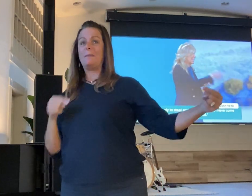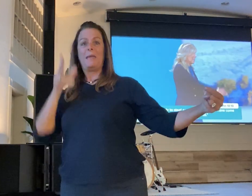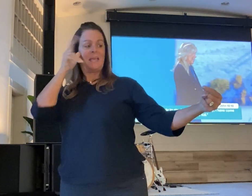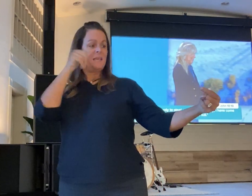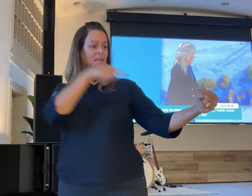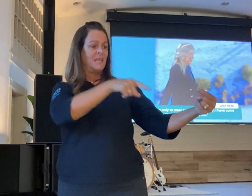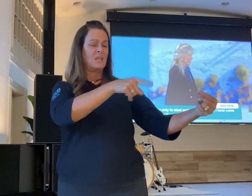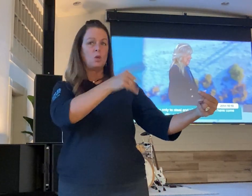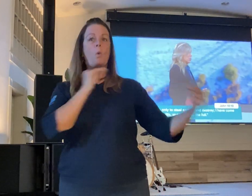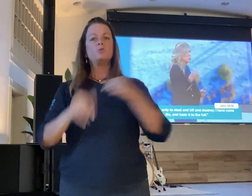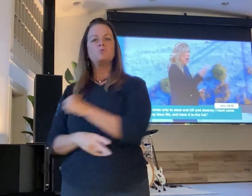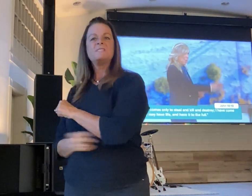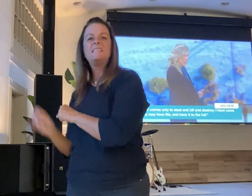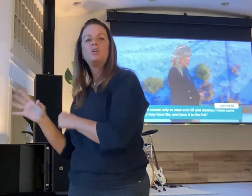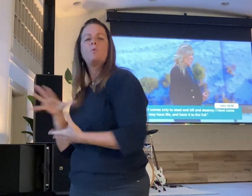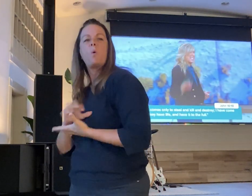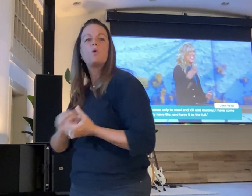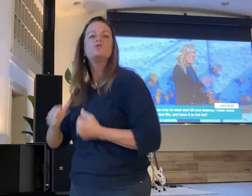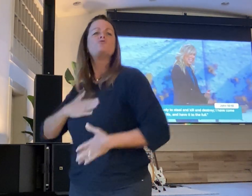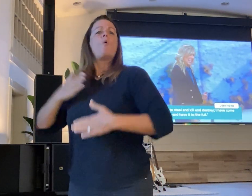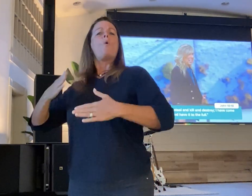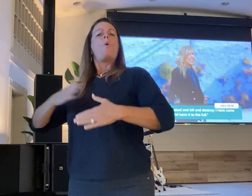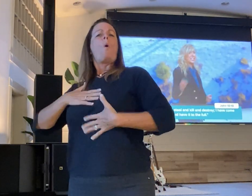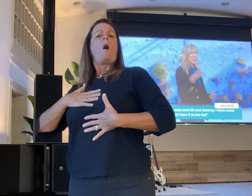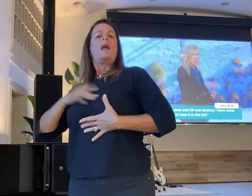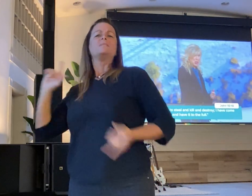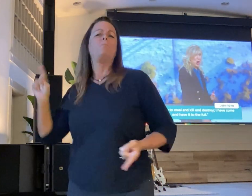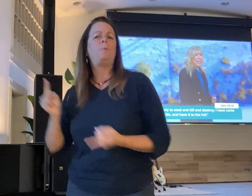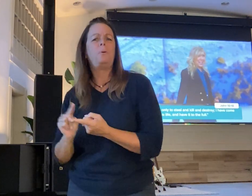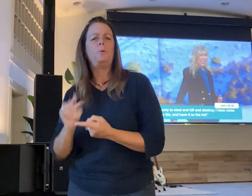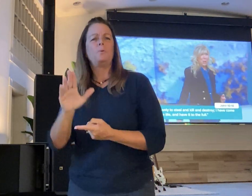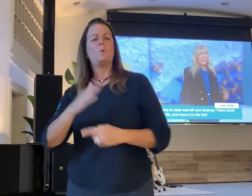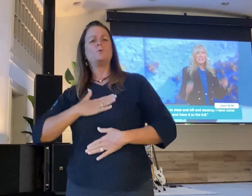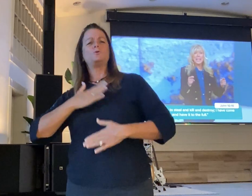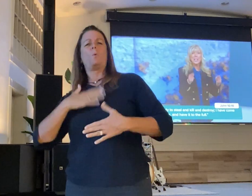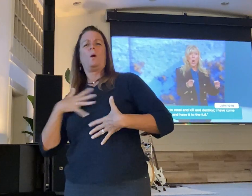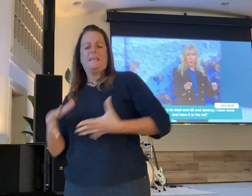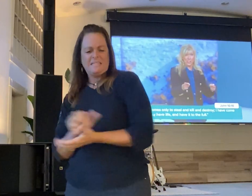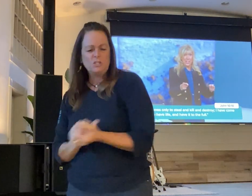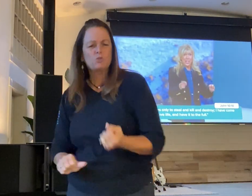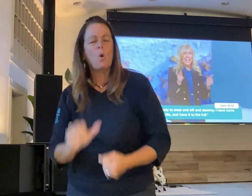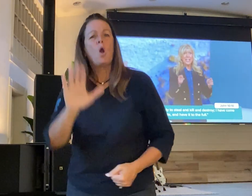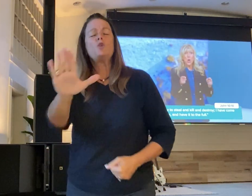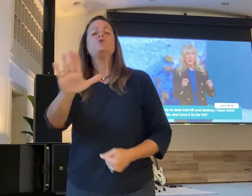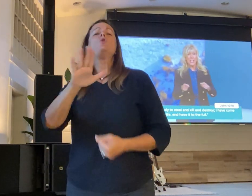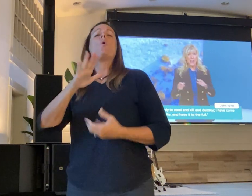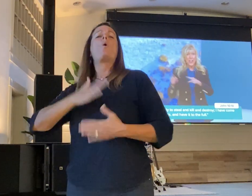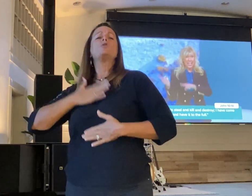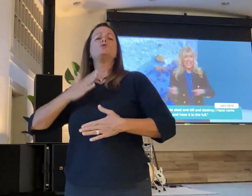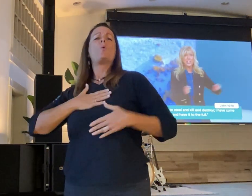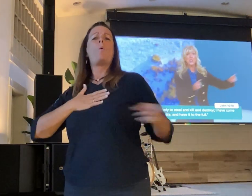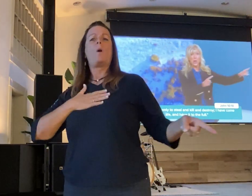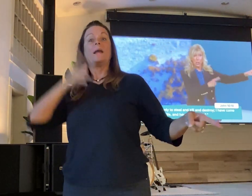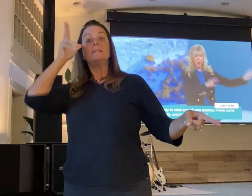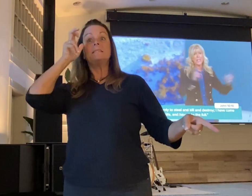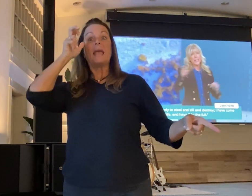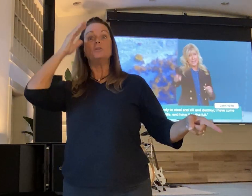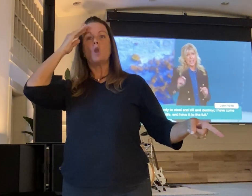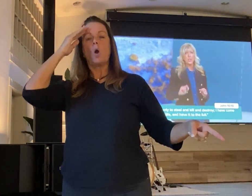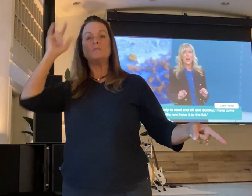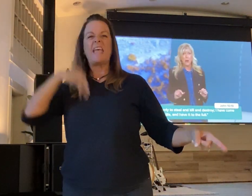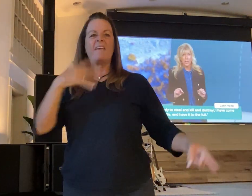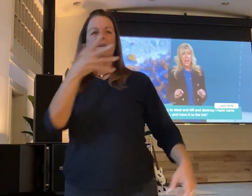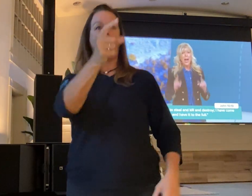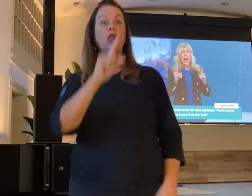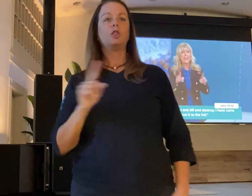that is out to steal it, to rob it, to kill it, to destroy it. Because he knows that if he can get you